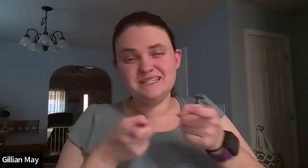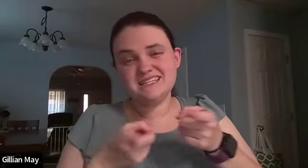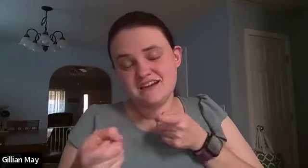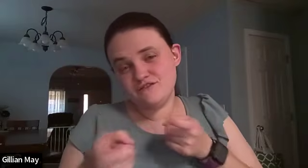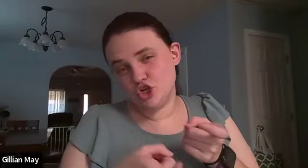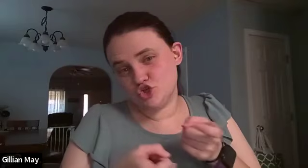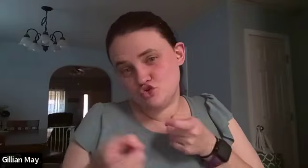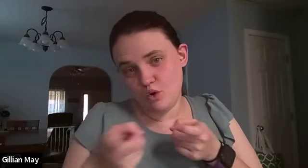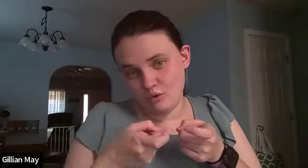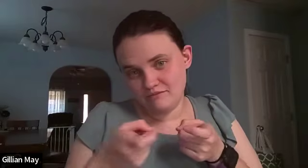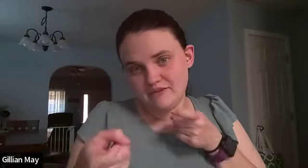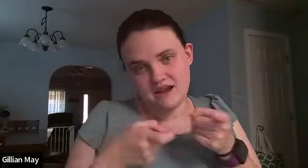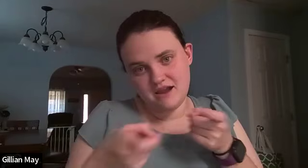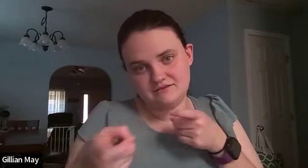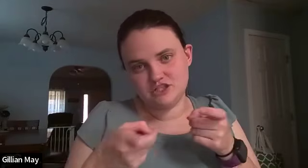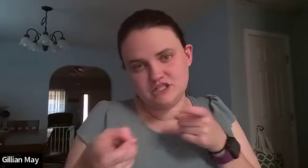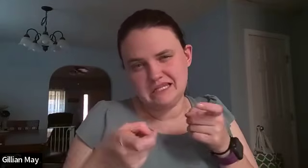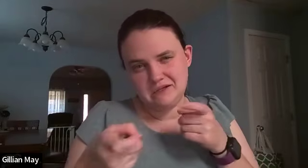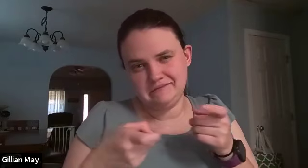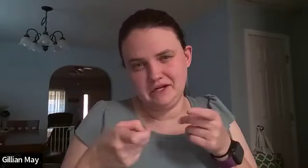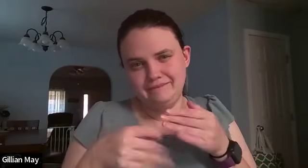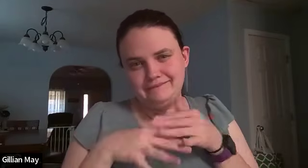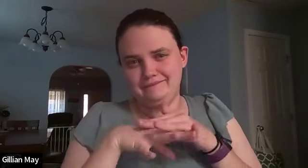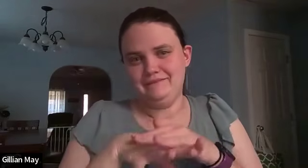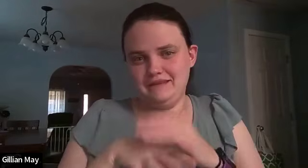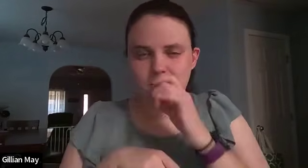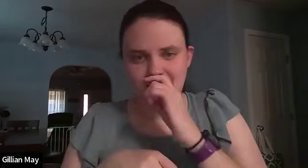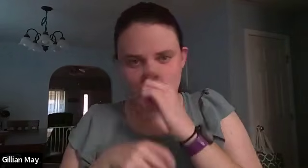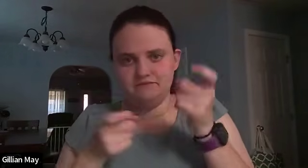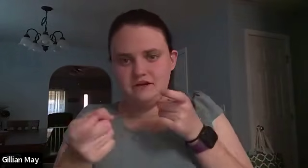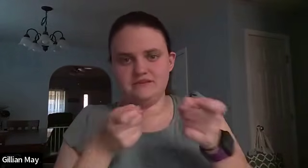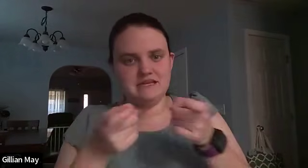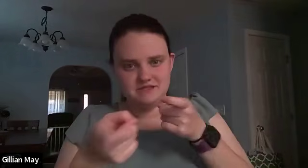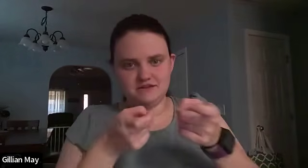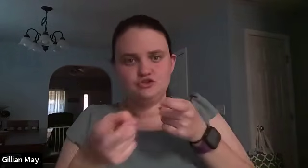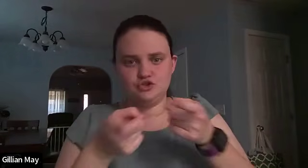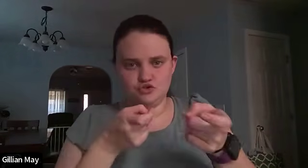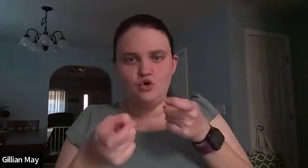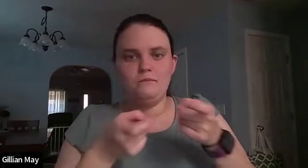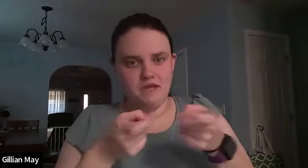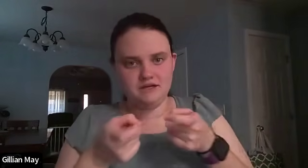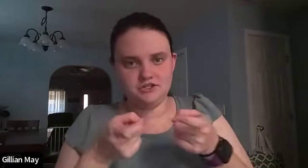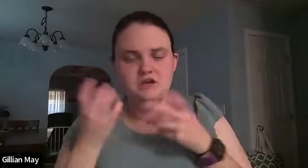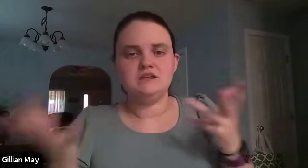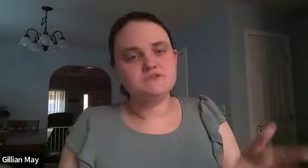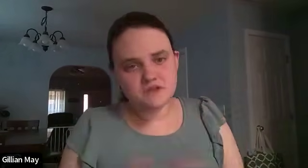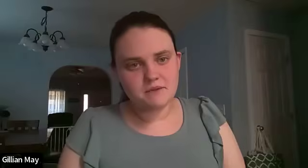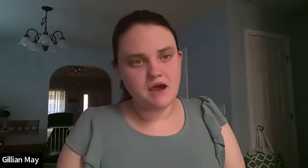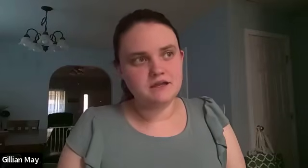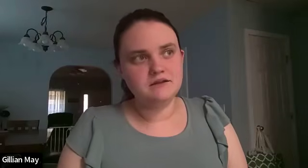is the sign for control, might I add. Just a little, they go together. They are the same sign. So control, manage. Because if you think about it,